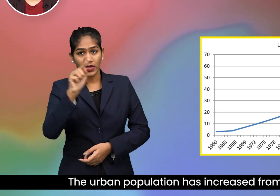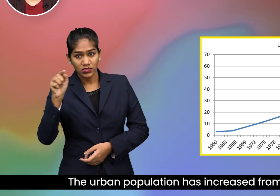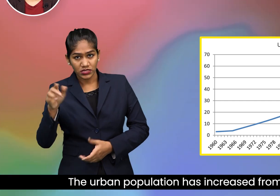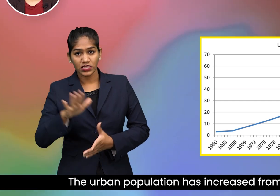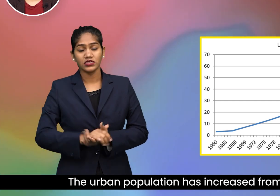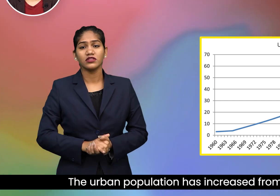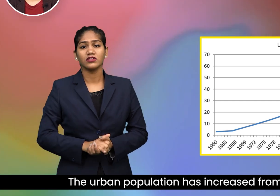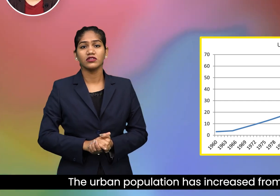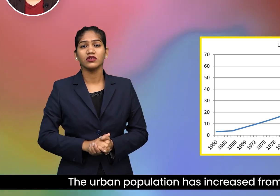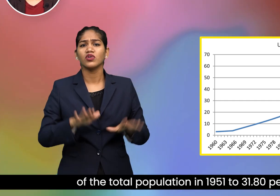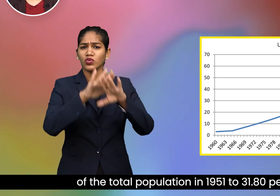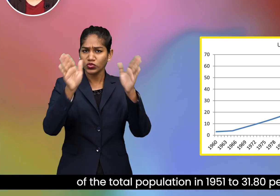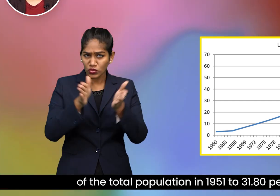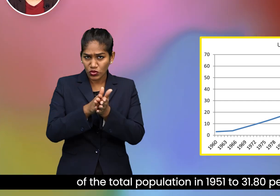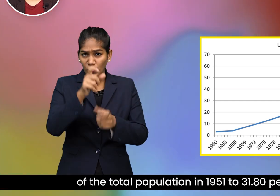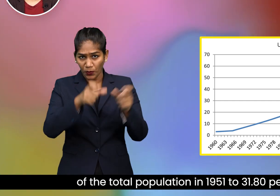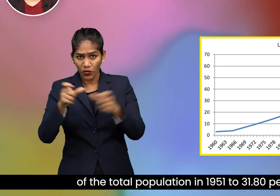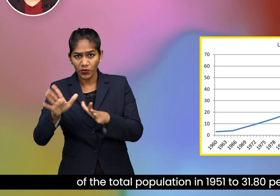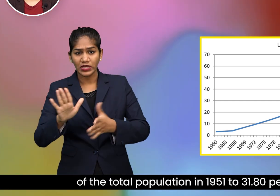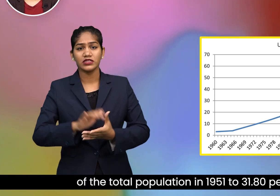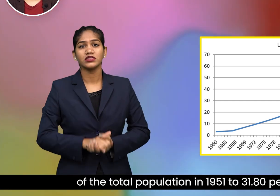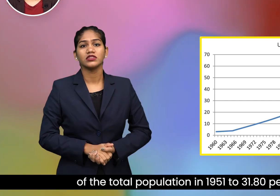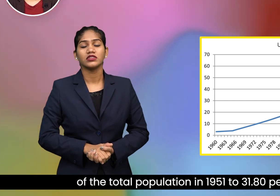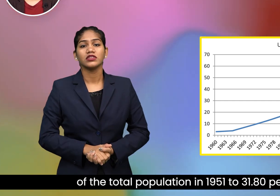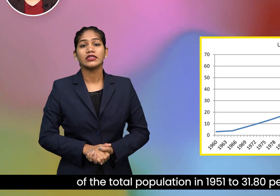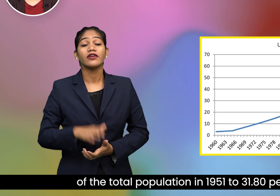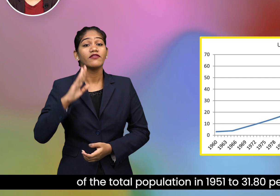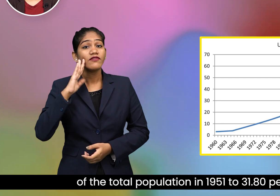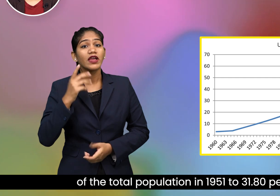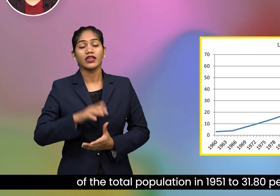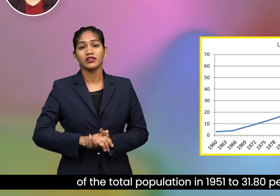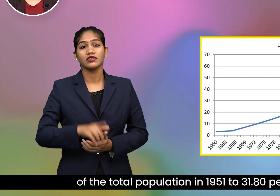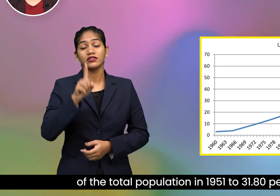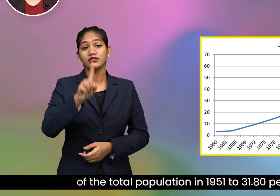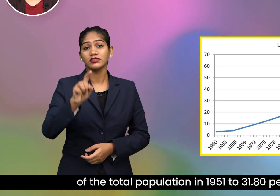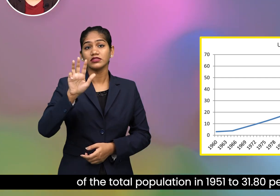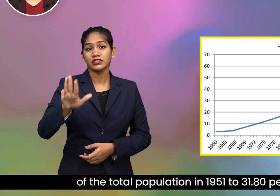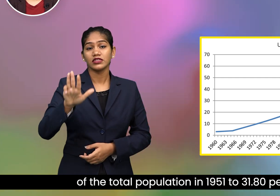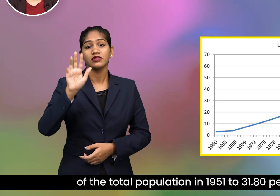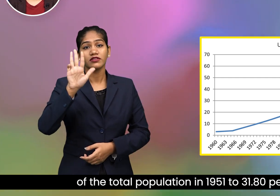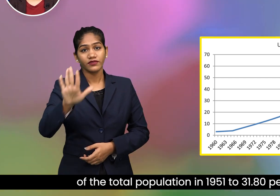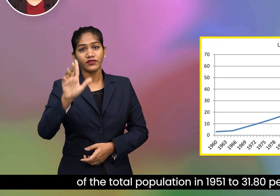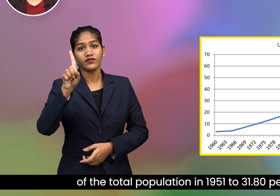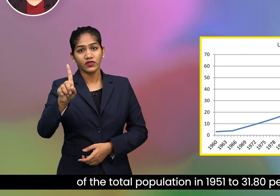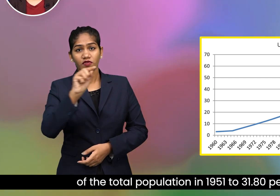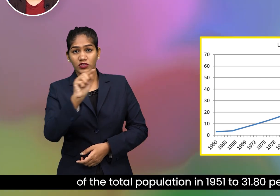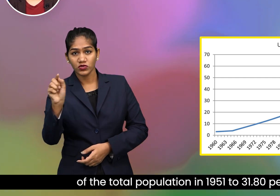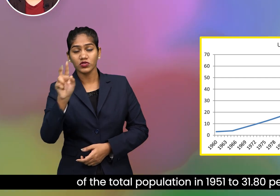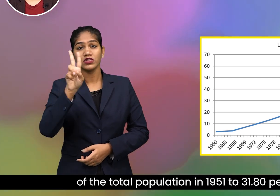17.29% of the total population in 1951